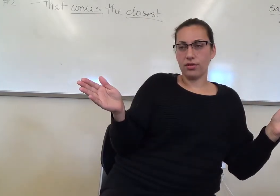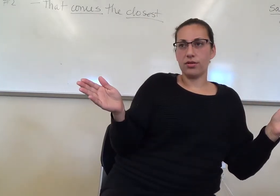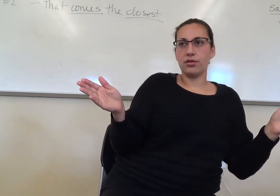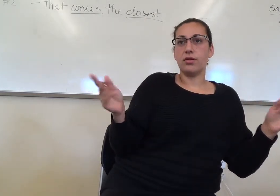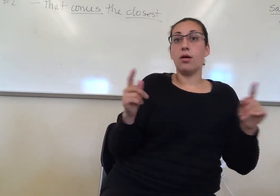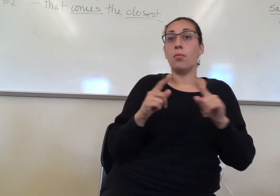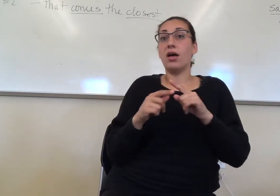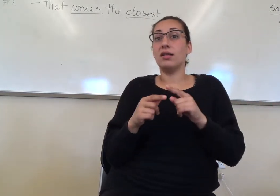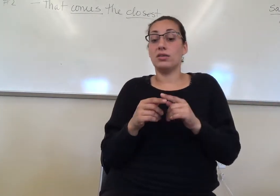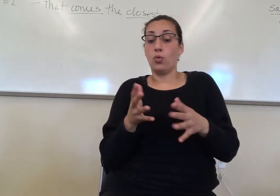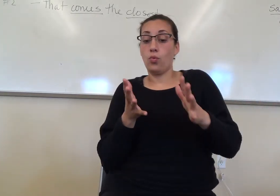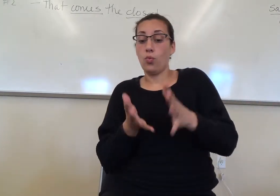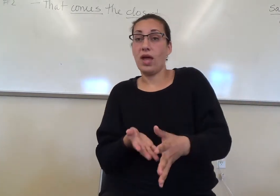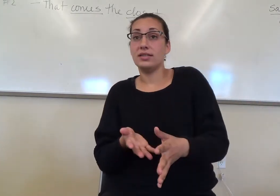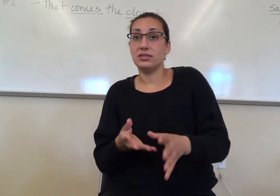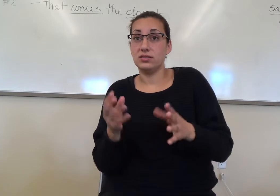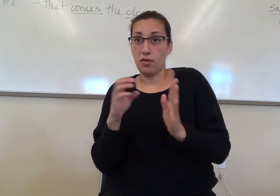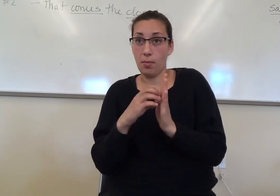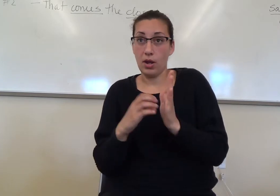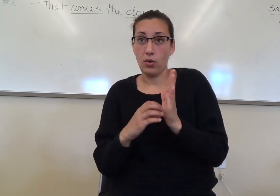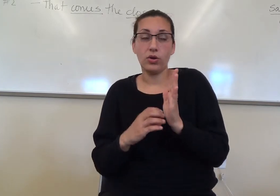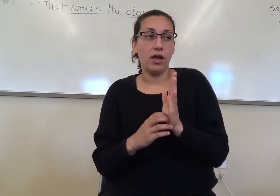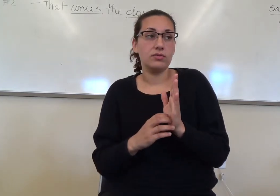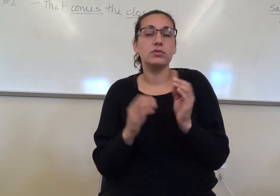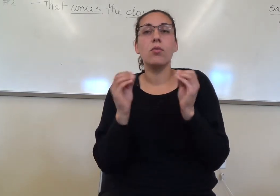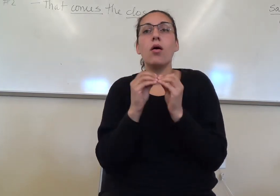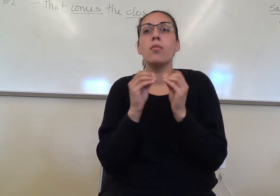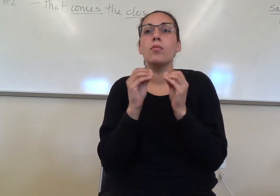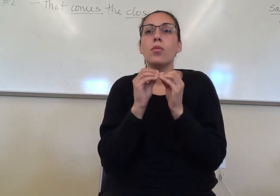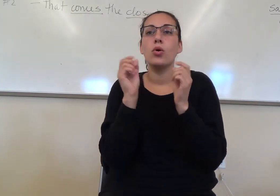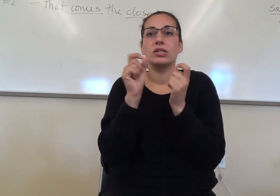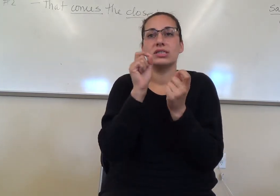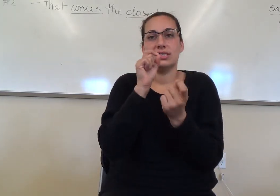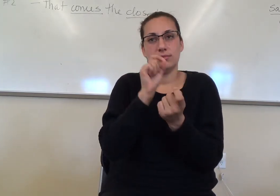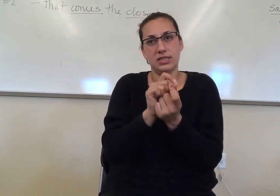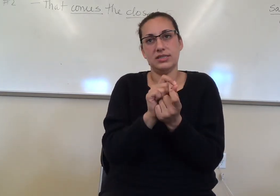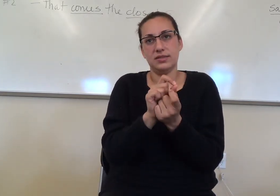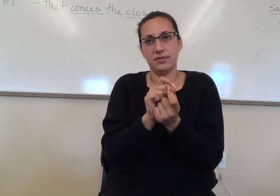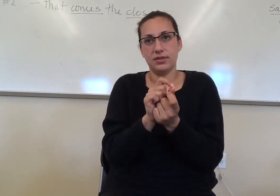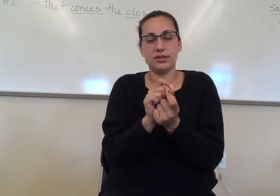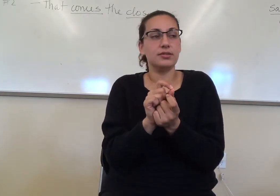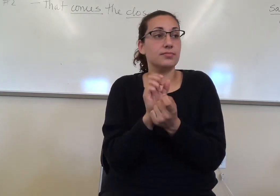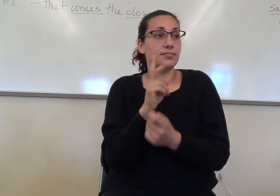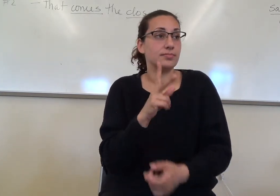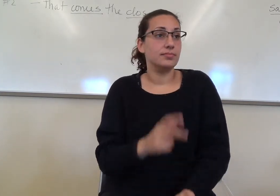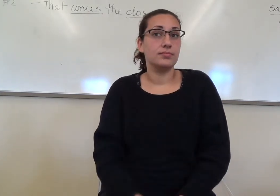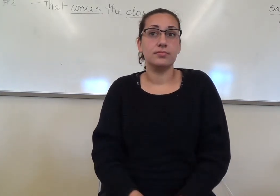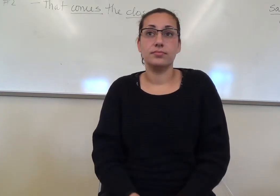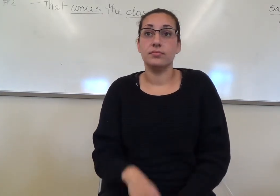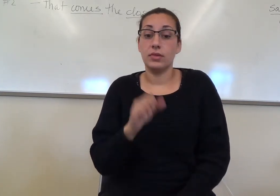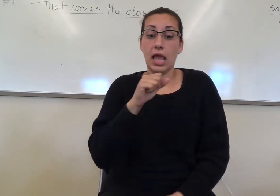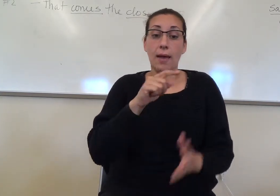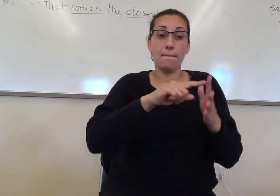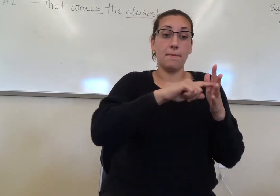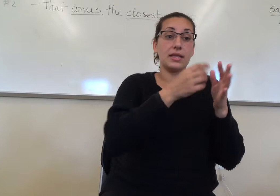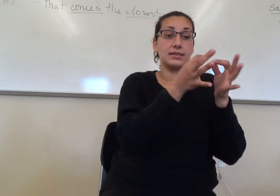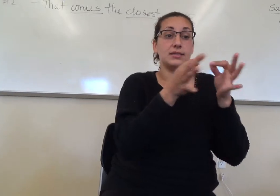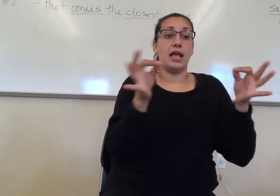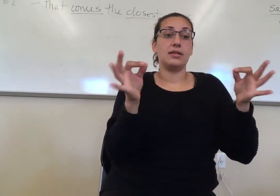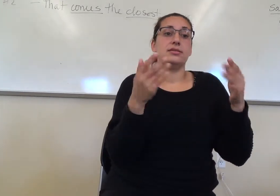what we're looking for in this one. This is the most general sentence, even though it doesn't have everything. It's the most